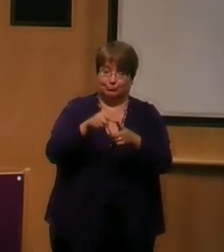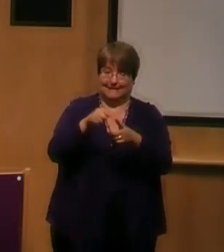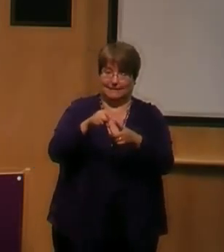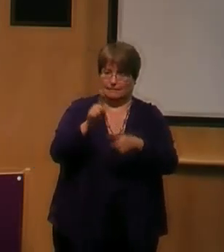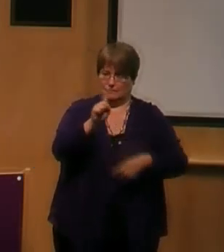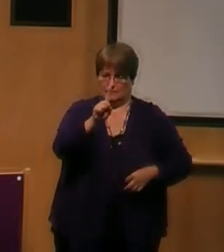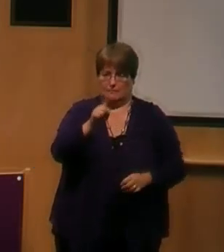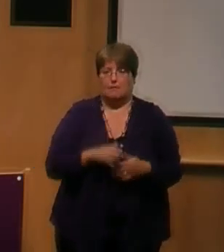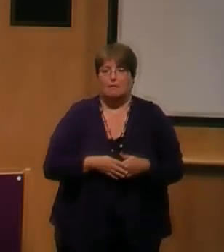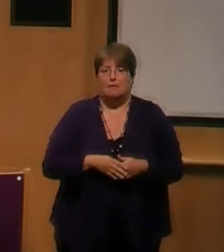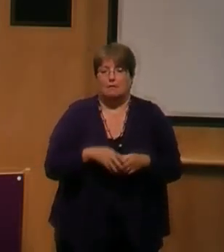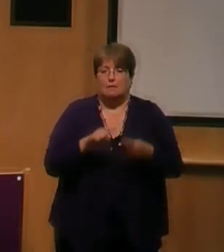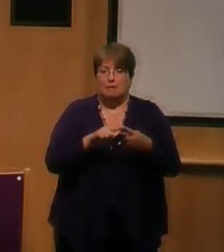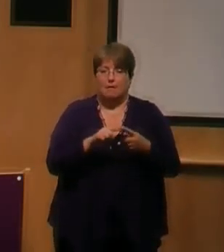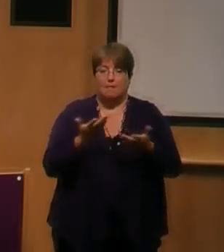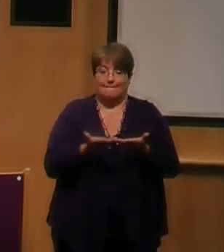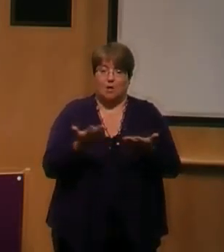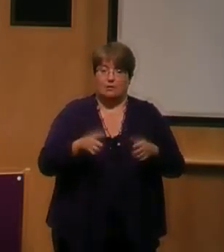I'm starting the first time with mentoring.